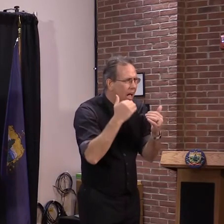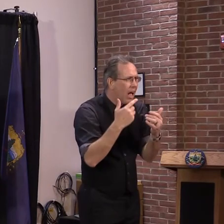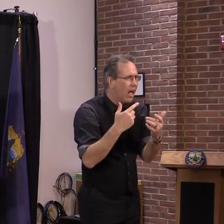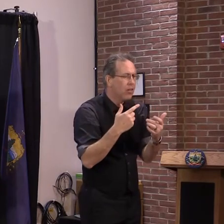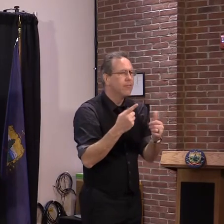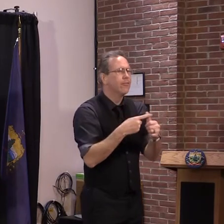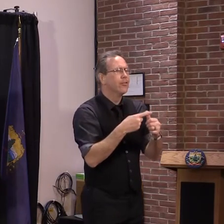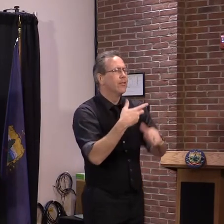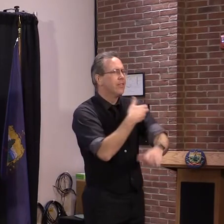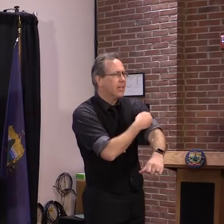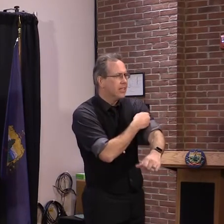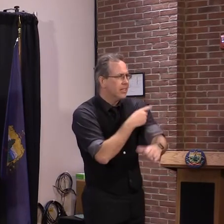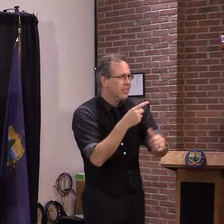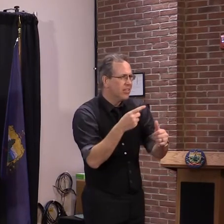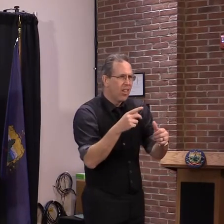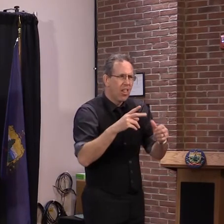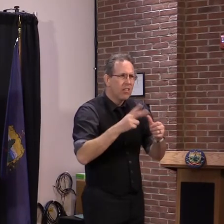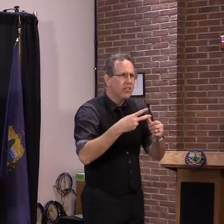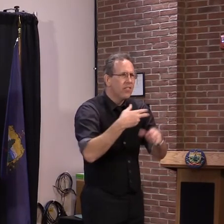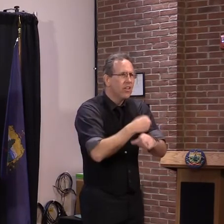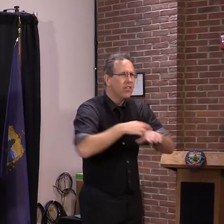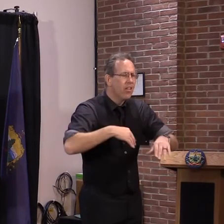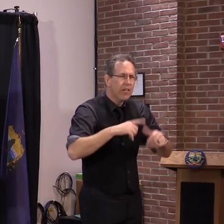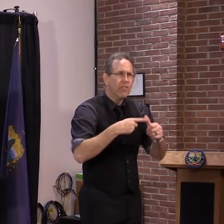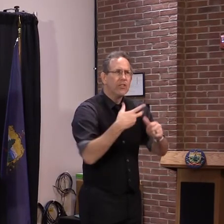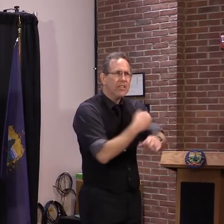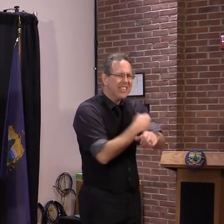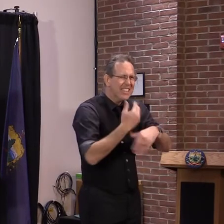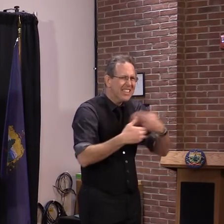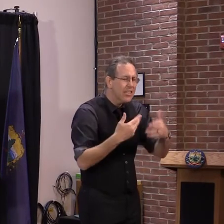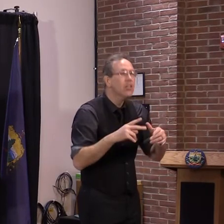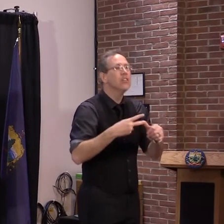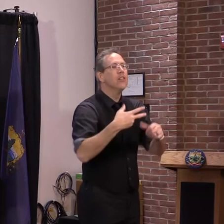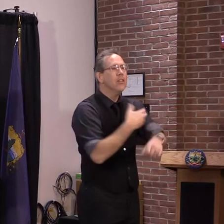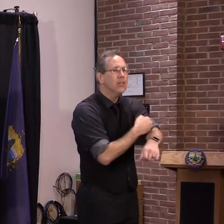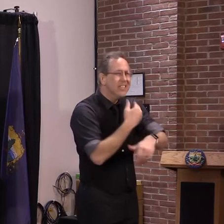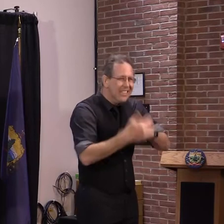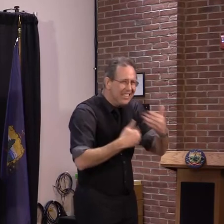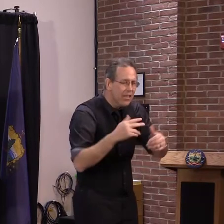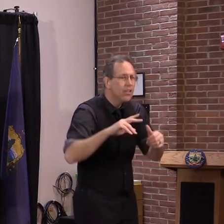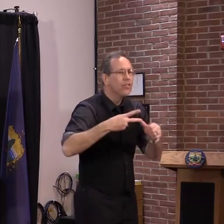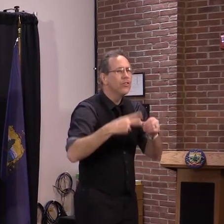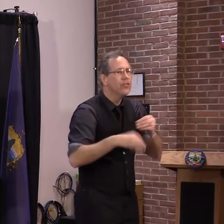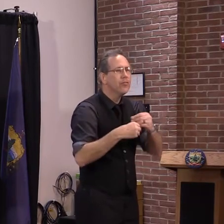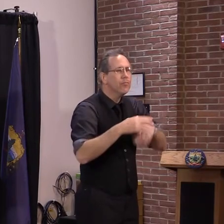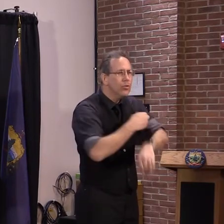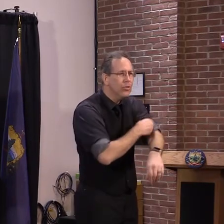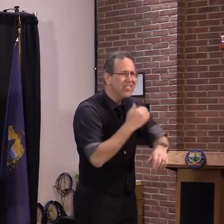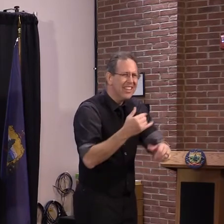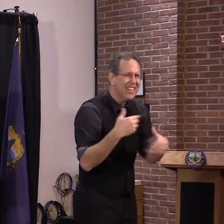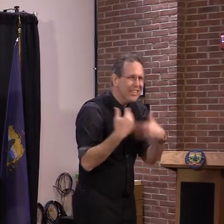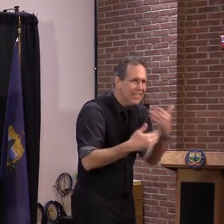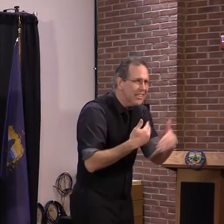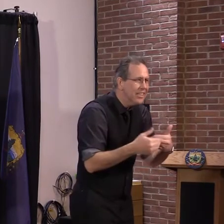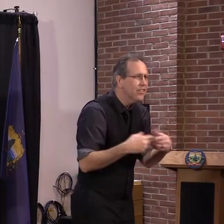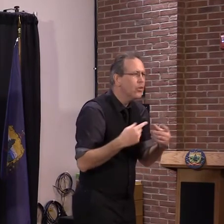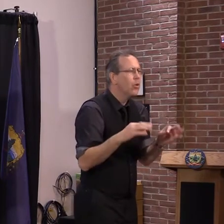and most all the other vaccination indicators as well. So that's a linear progression that needs to be understood in our decision